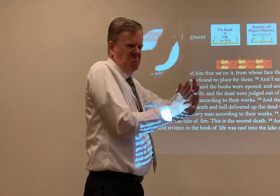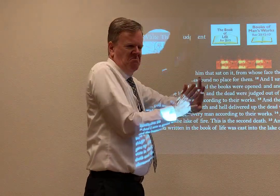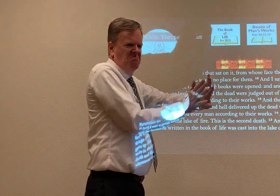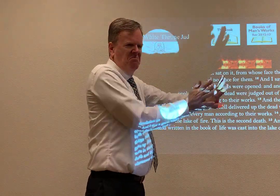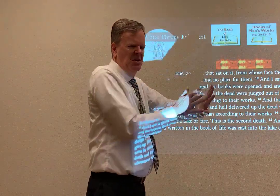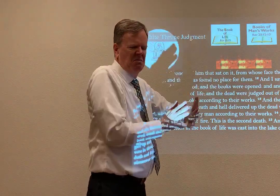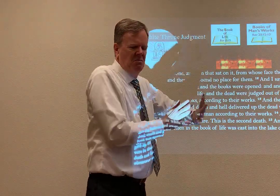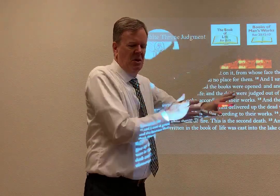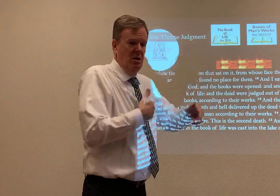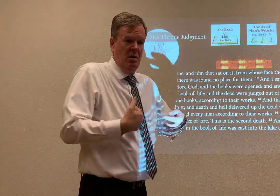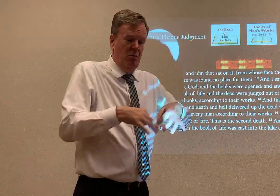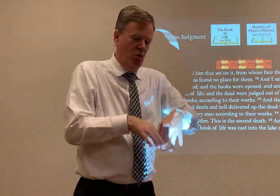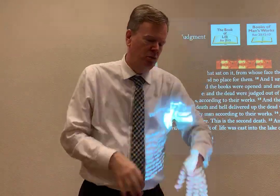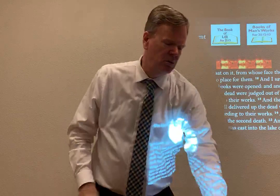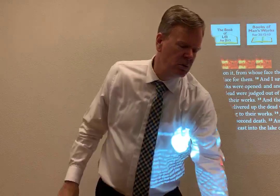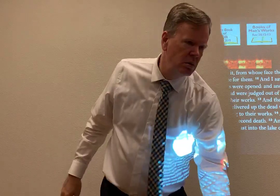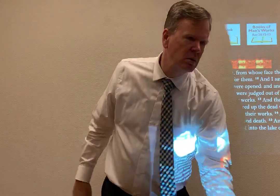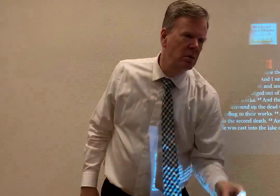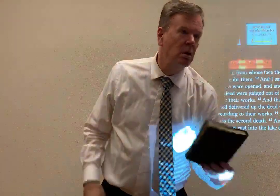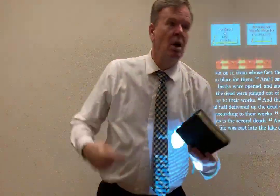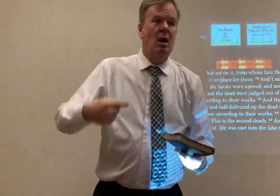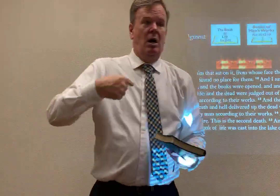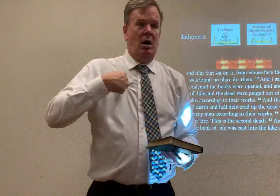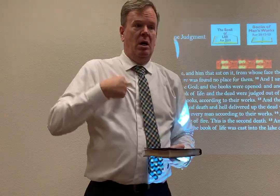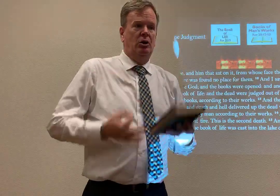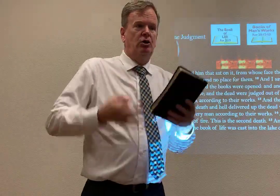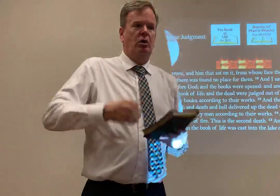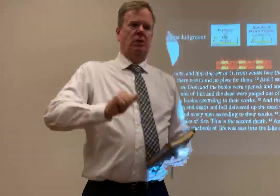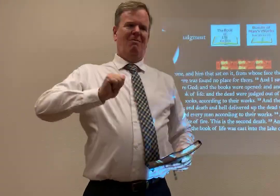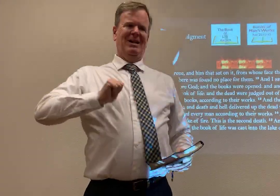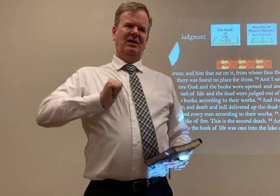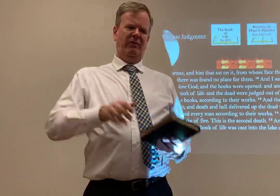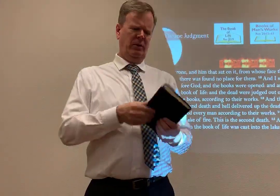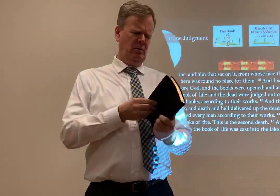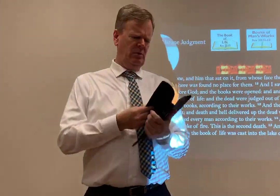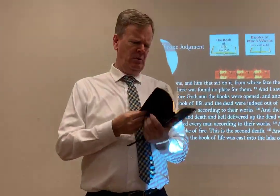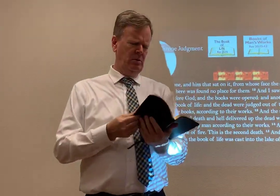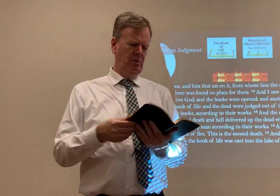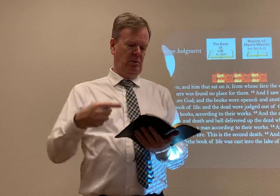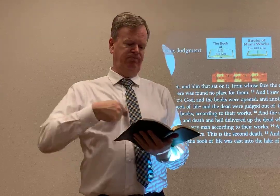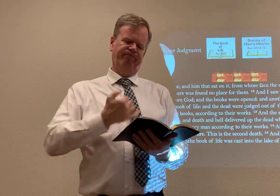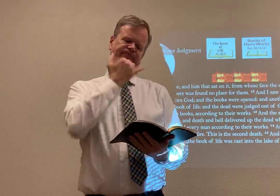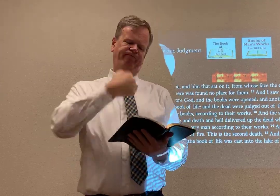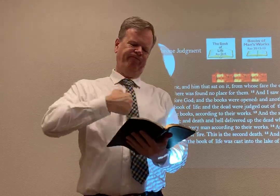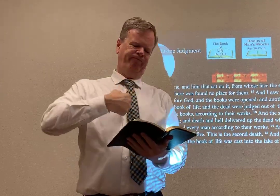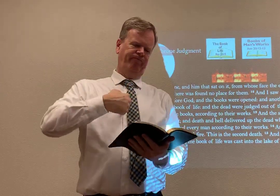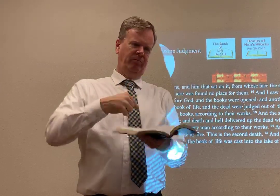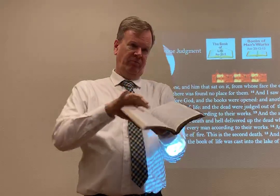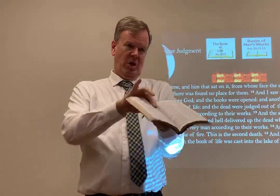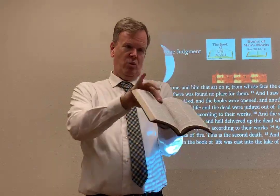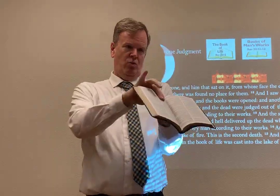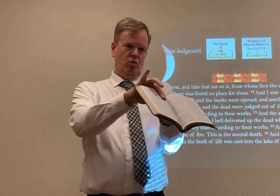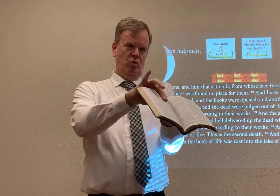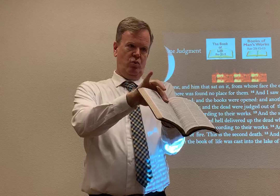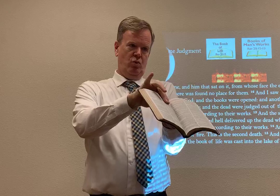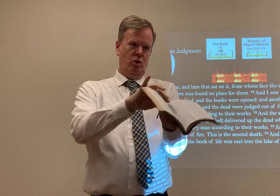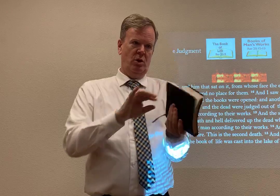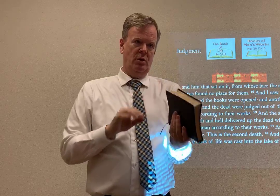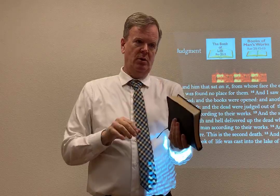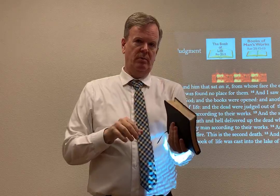That's up to them, that's their business. All I know is, regardless of what they say or what's going on, I'm going to read this book, and I'm going to judge according to